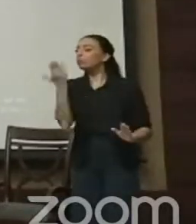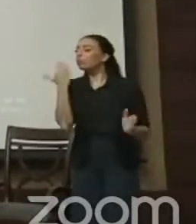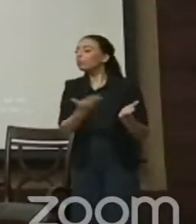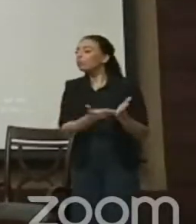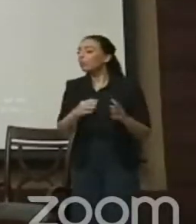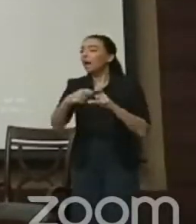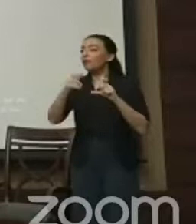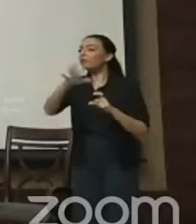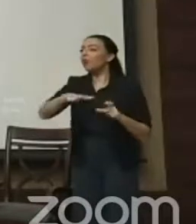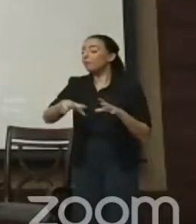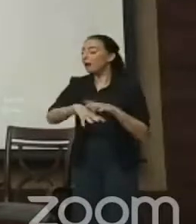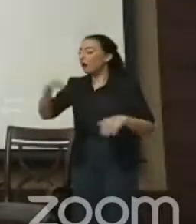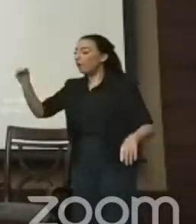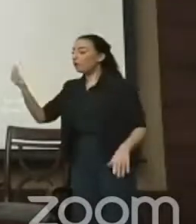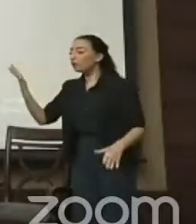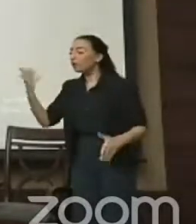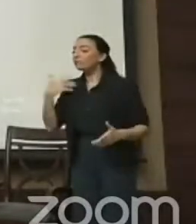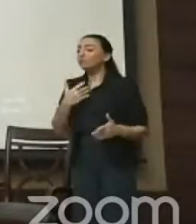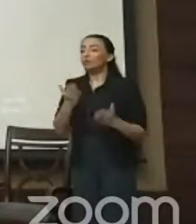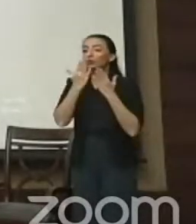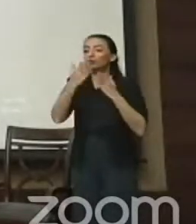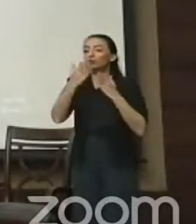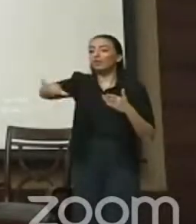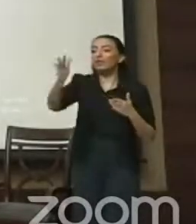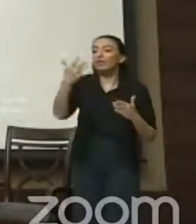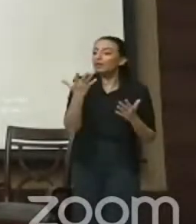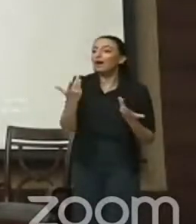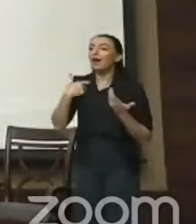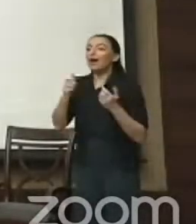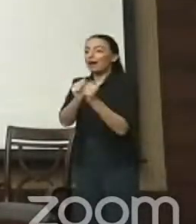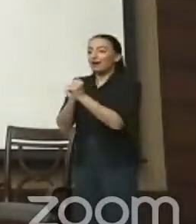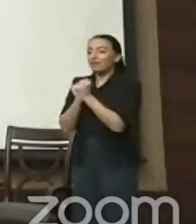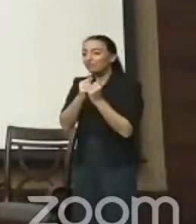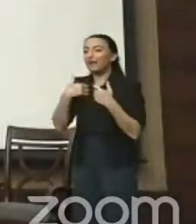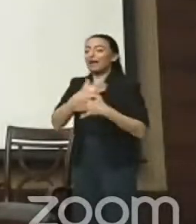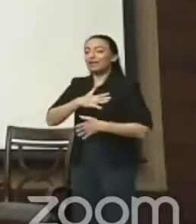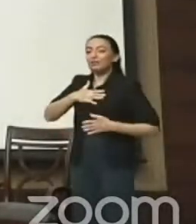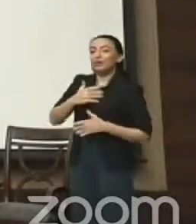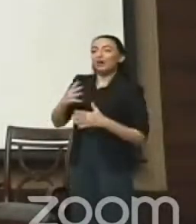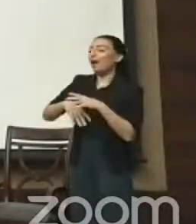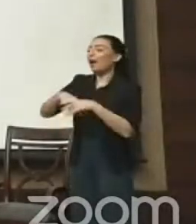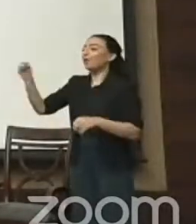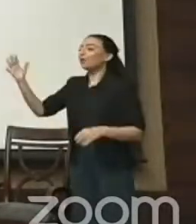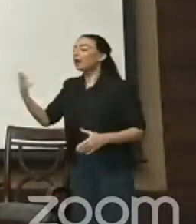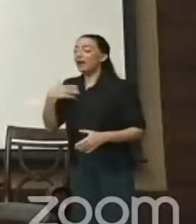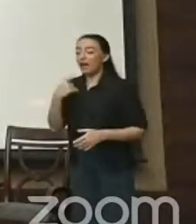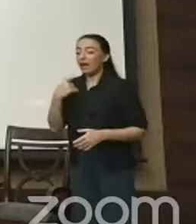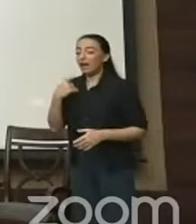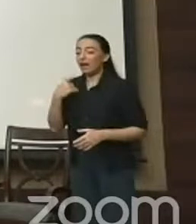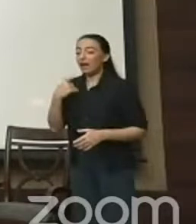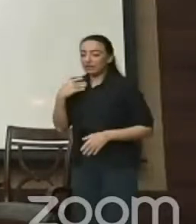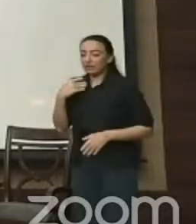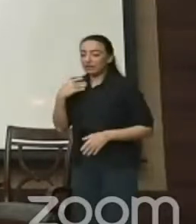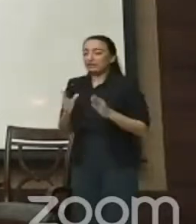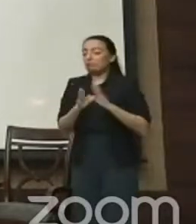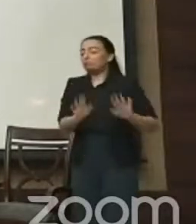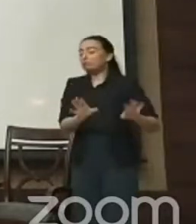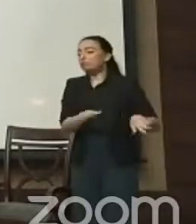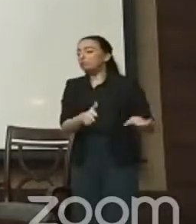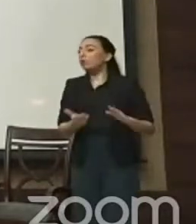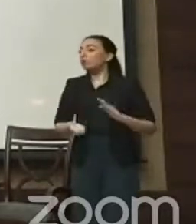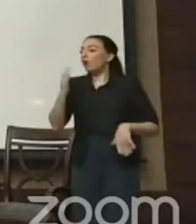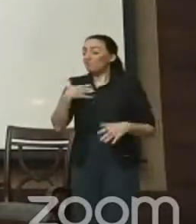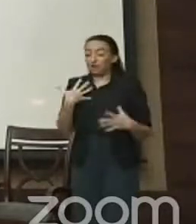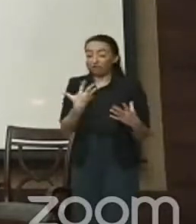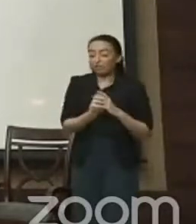outer environment. He is not taken to the social gatherings. His own parents think that they should not